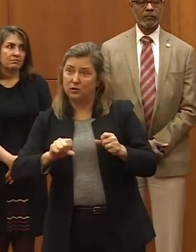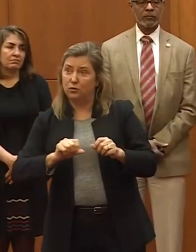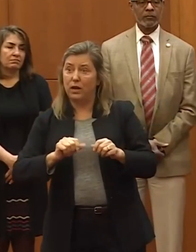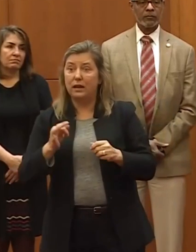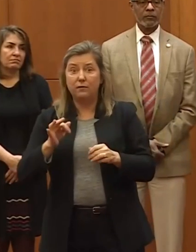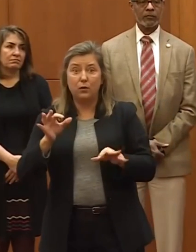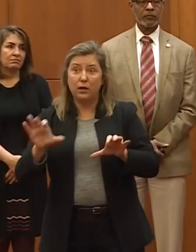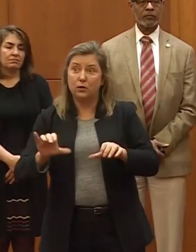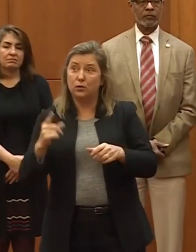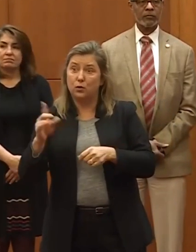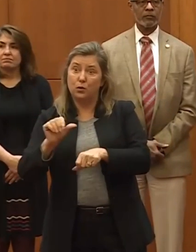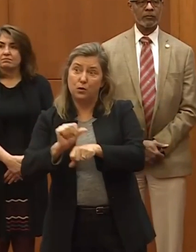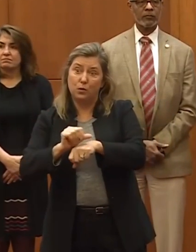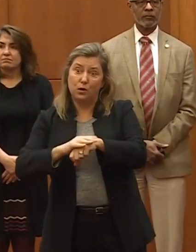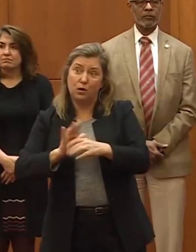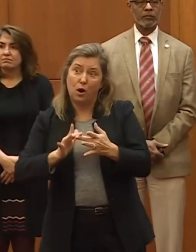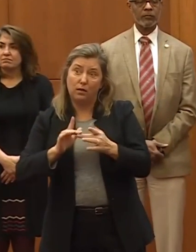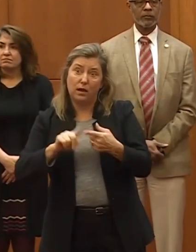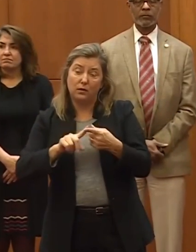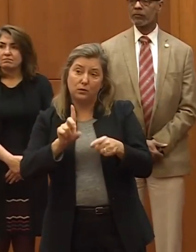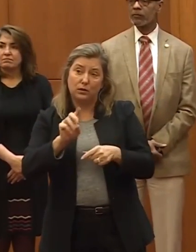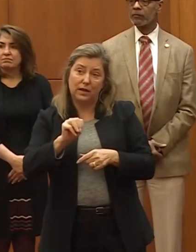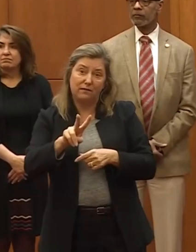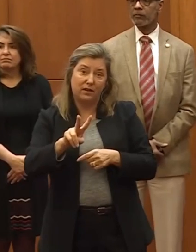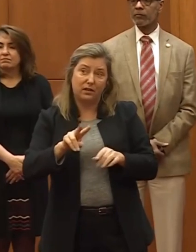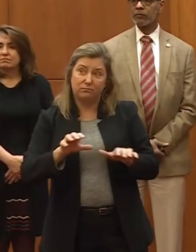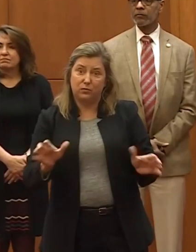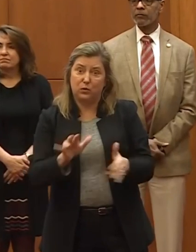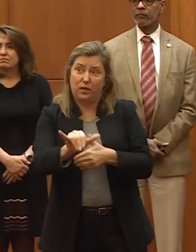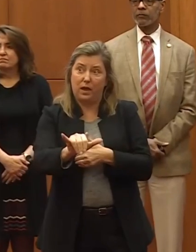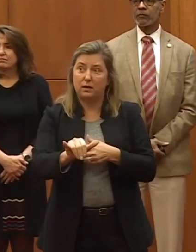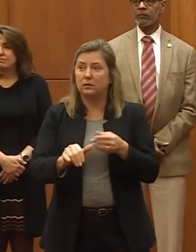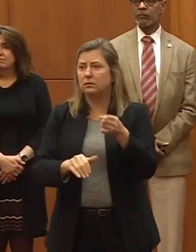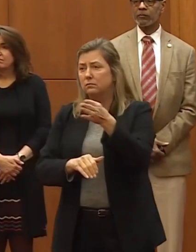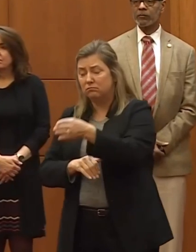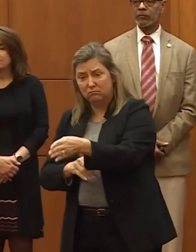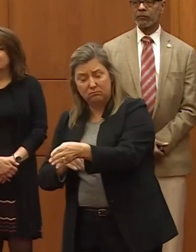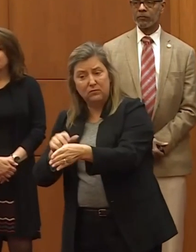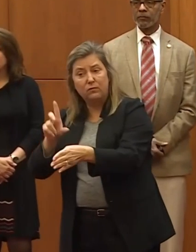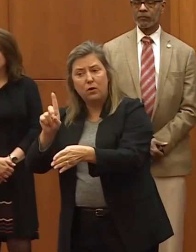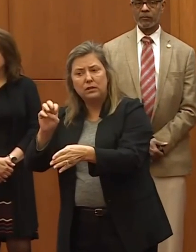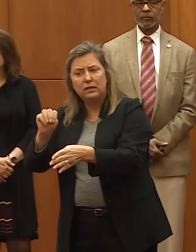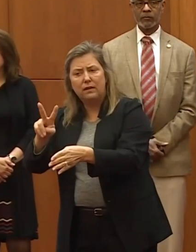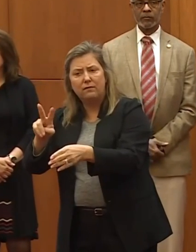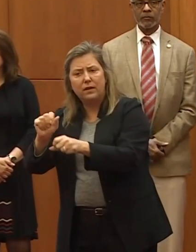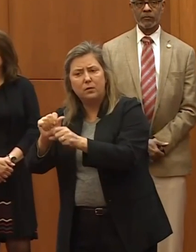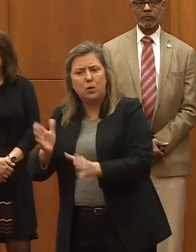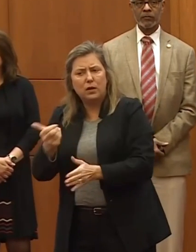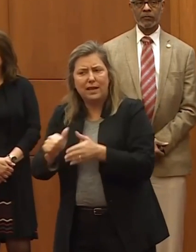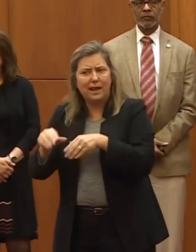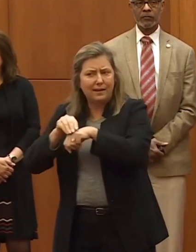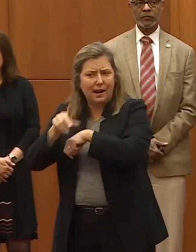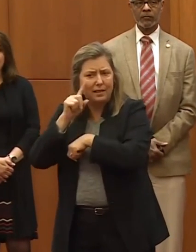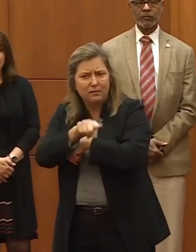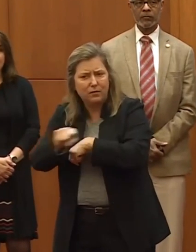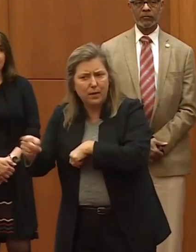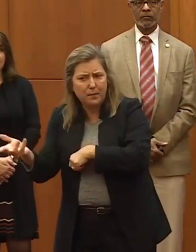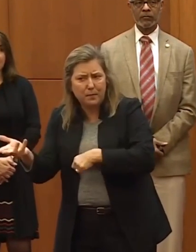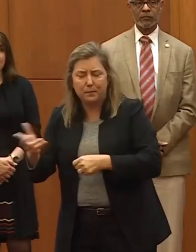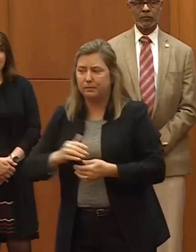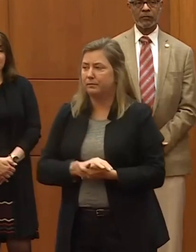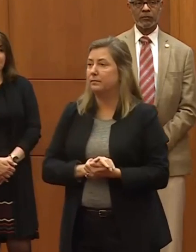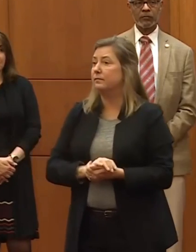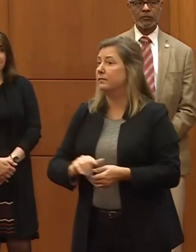done online, that's what we're encouraging to be done. And any guidelines to follow up for those DMV employees? Well,